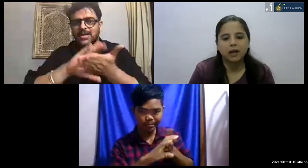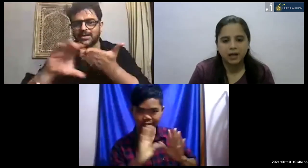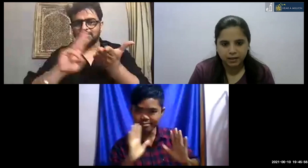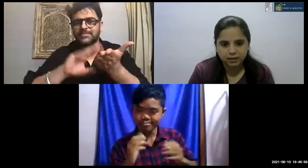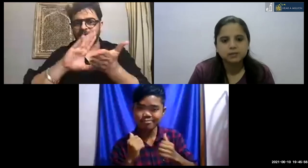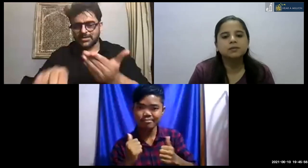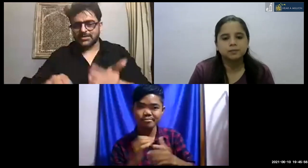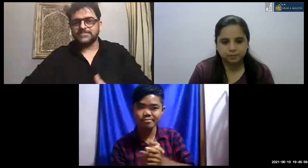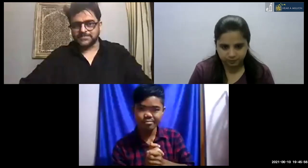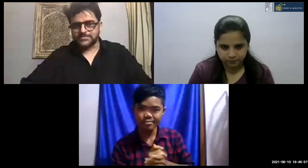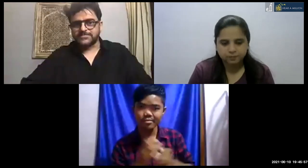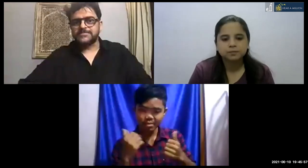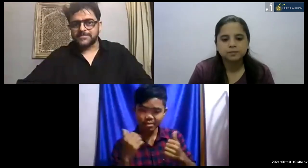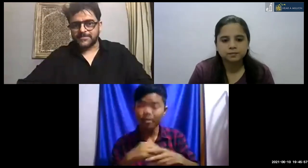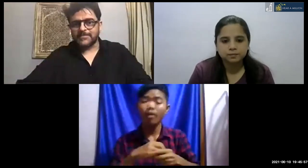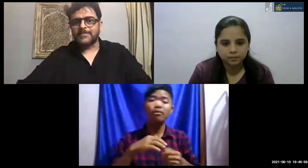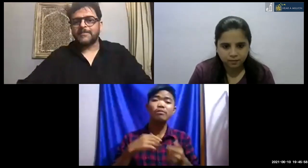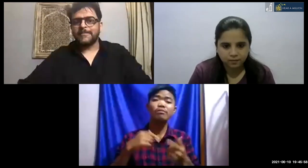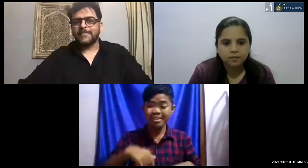It's in Meghalaya.